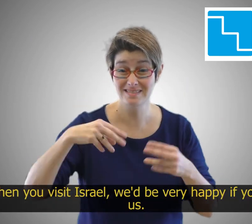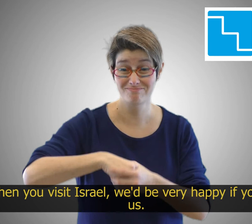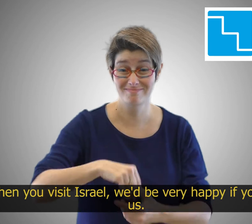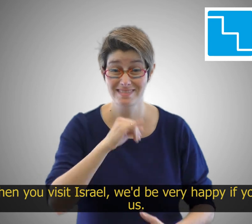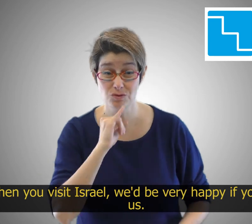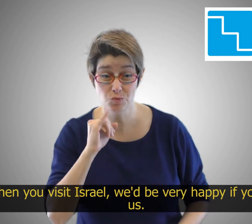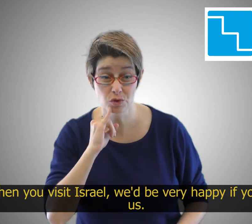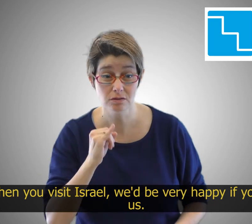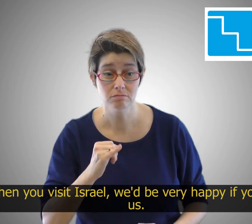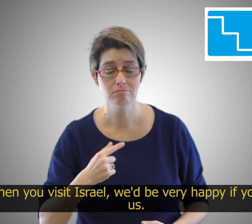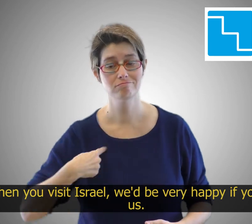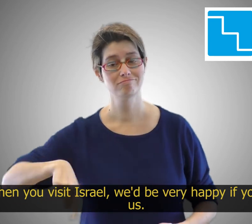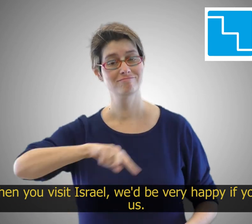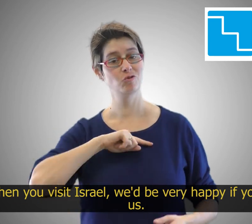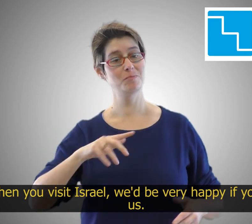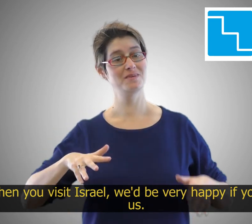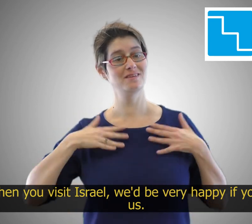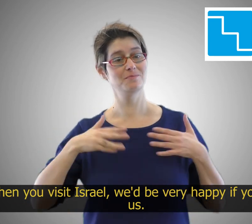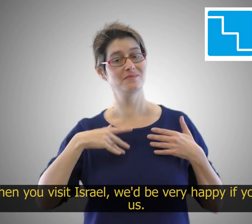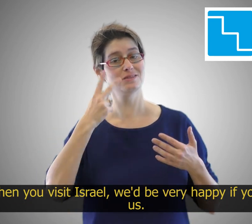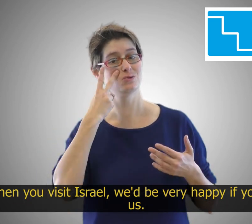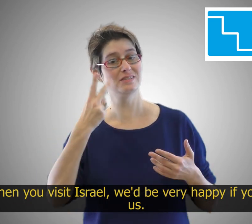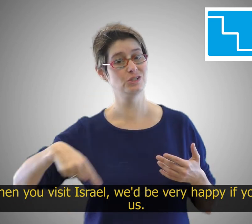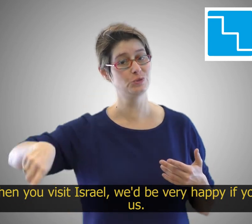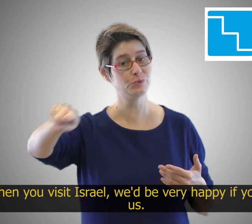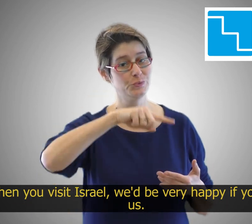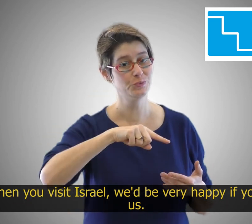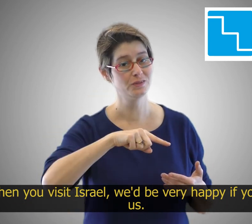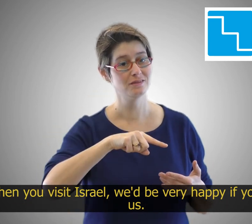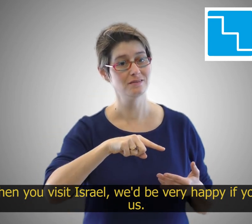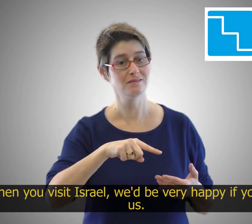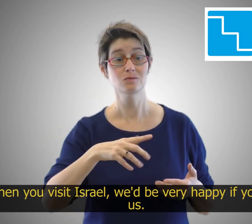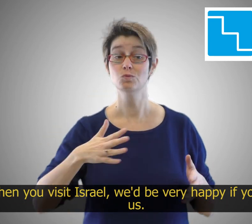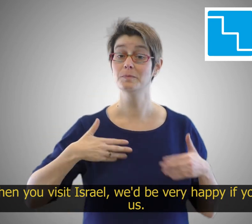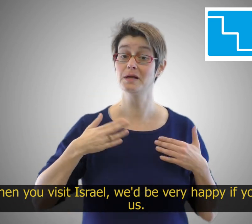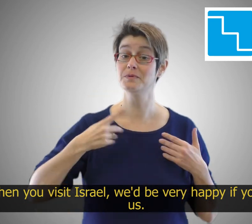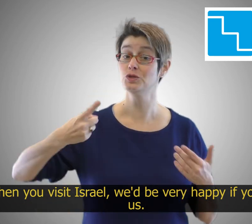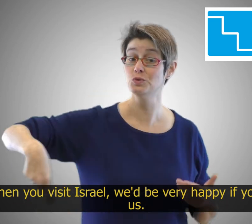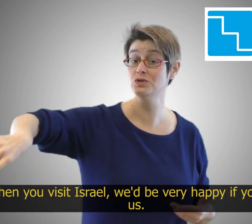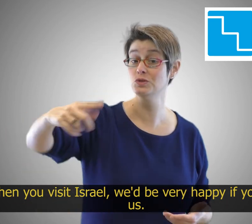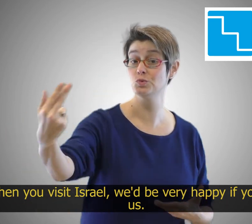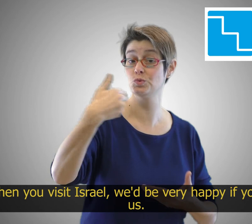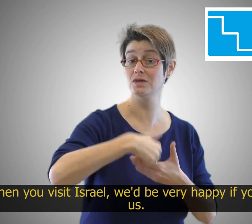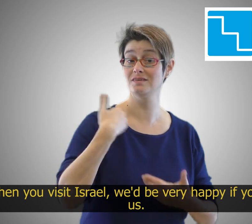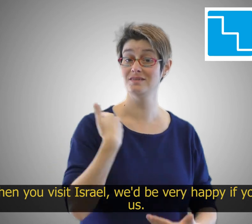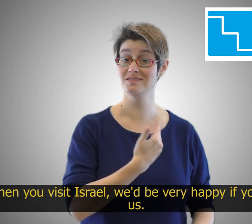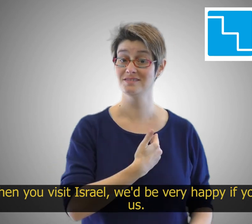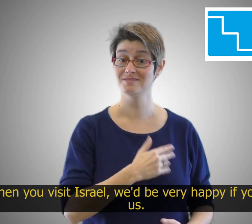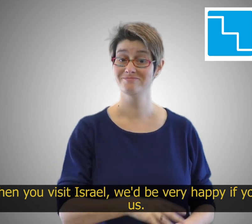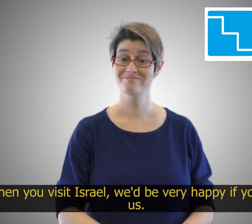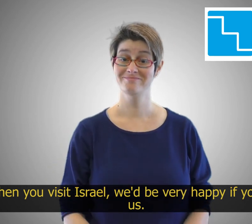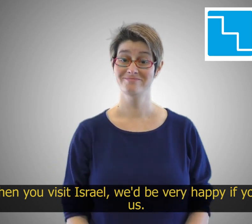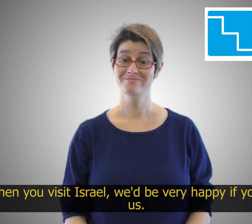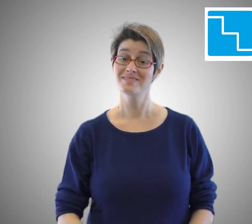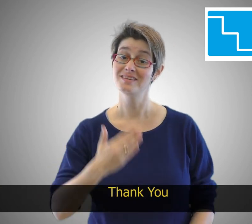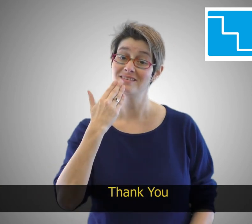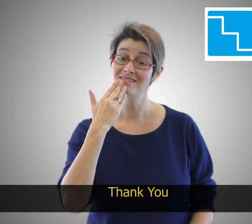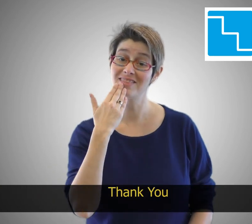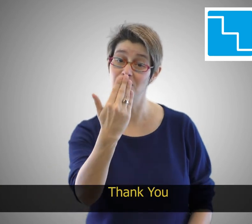Israel, we'd be very happy if you join us. We'd be very happy to see you. Thank